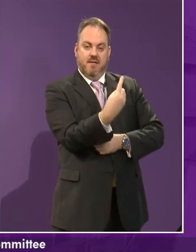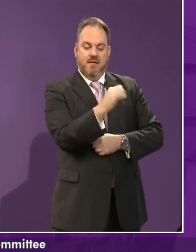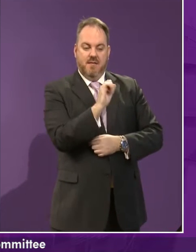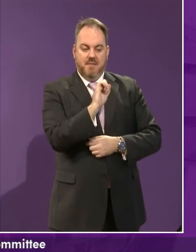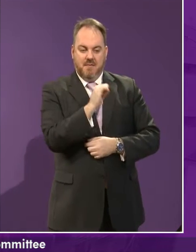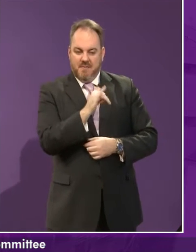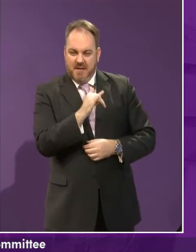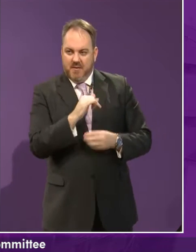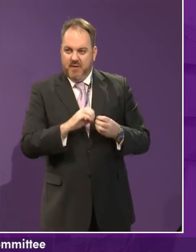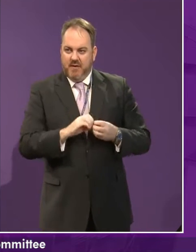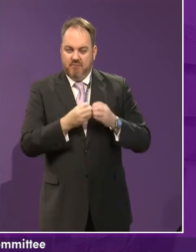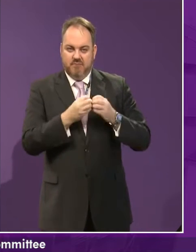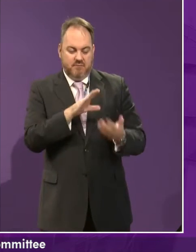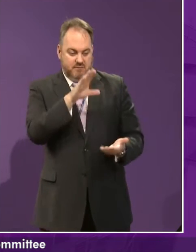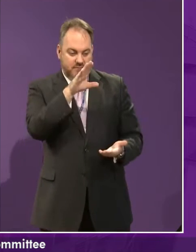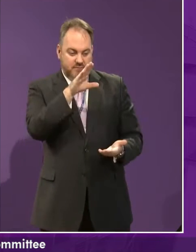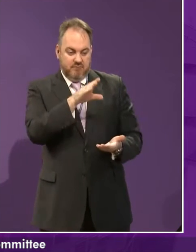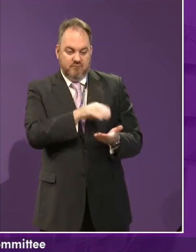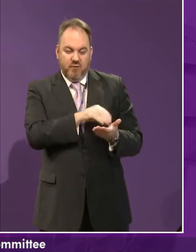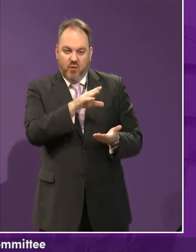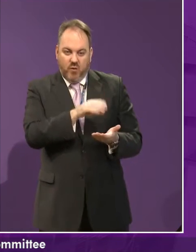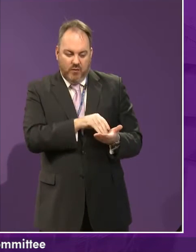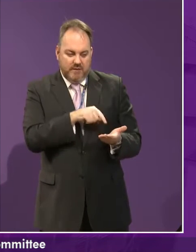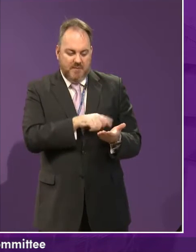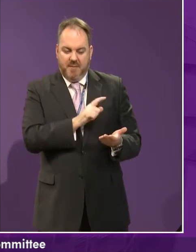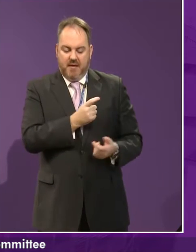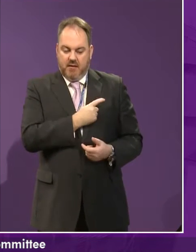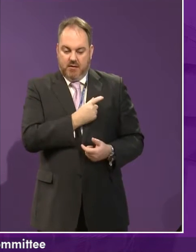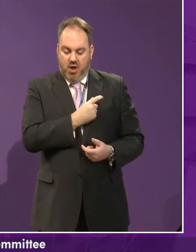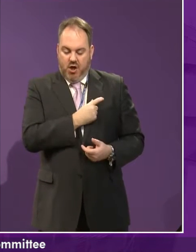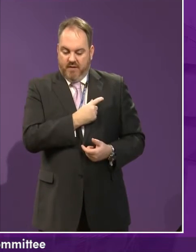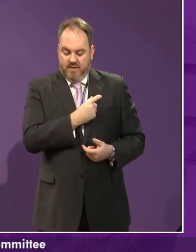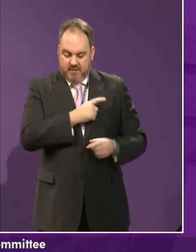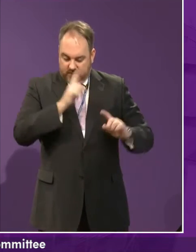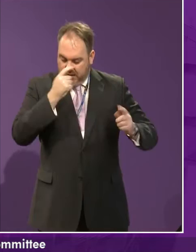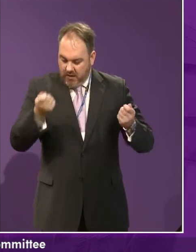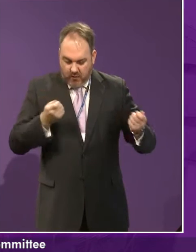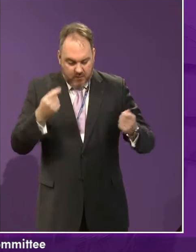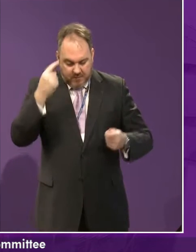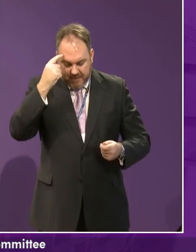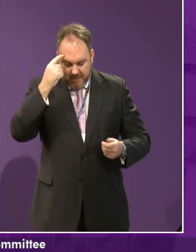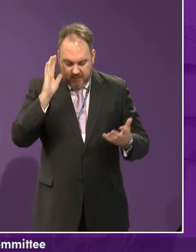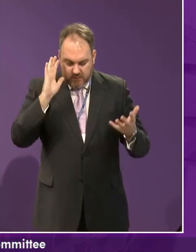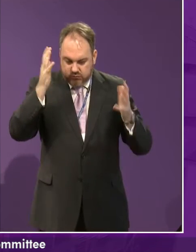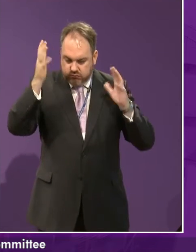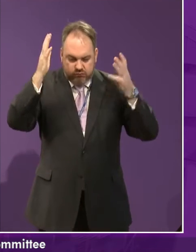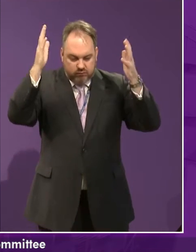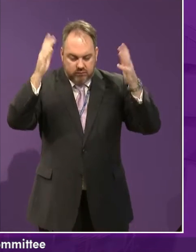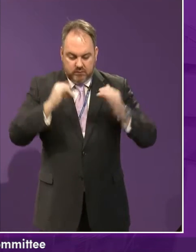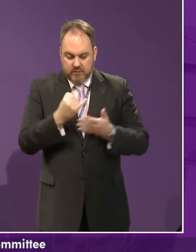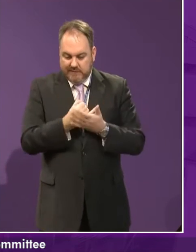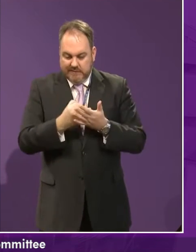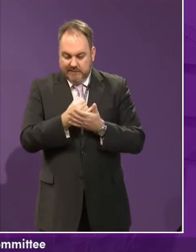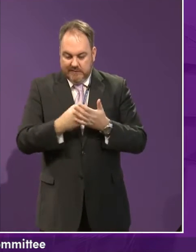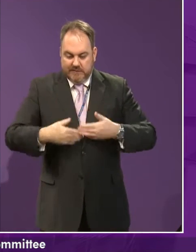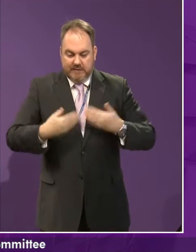If a student finds it too nerve-wracking or mentally